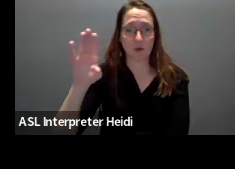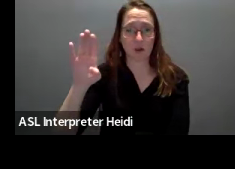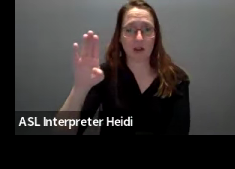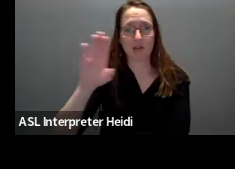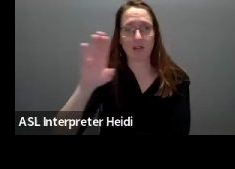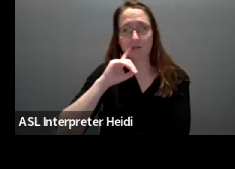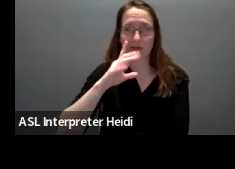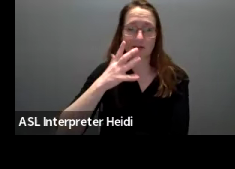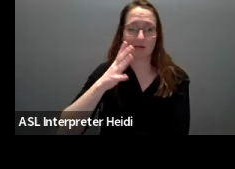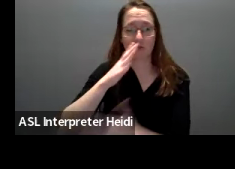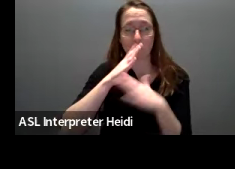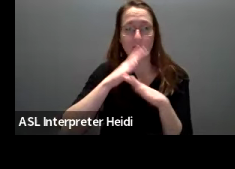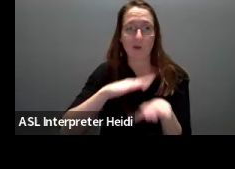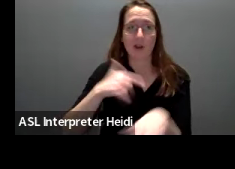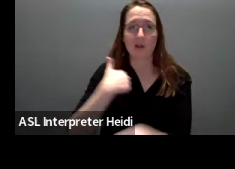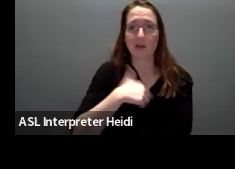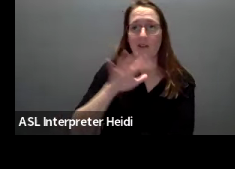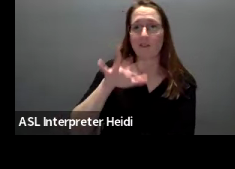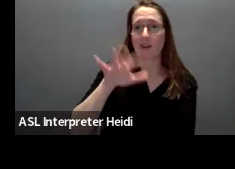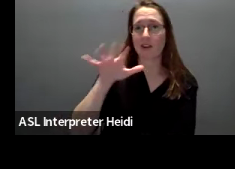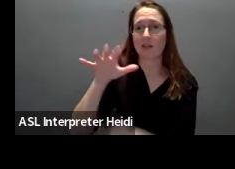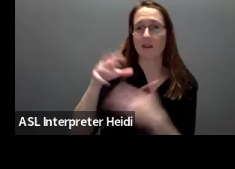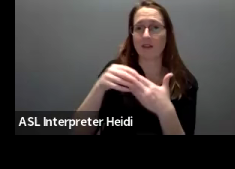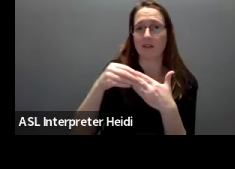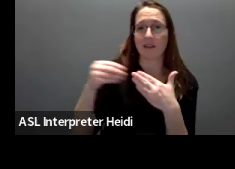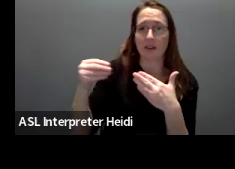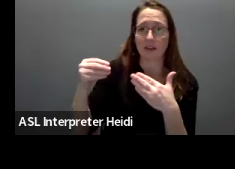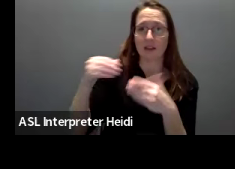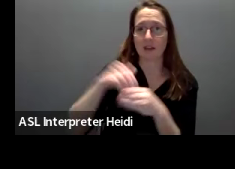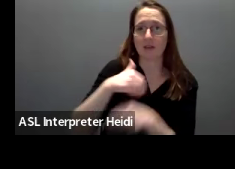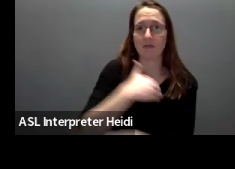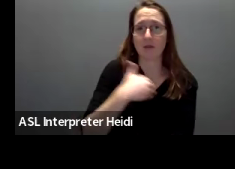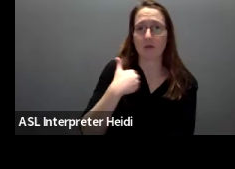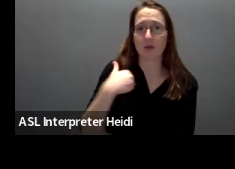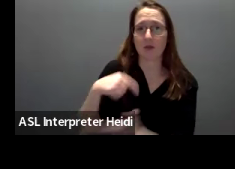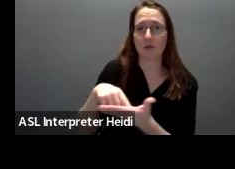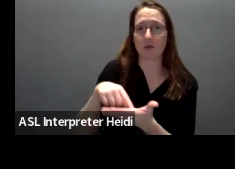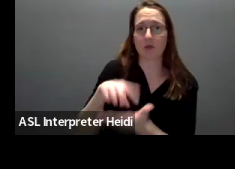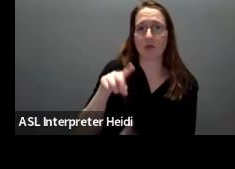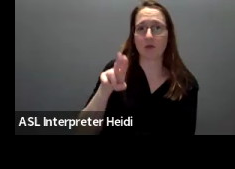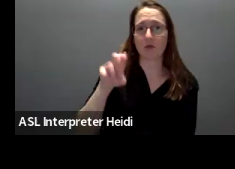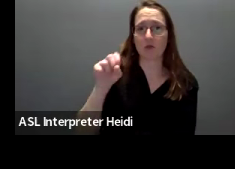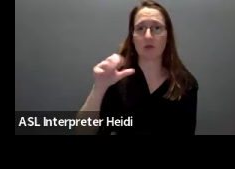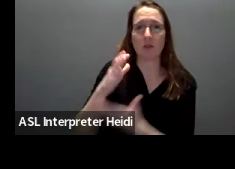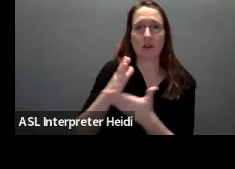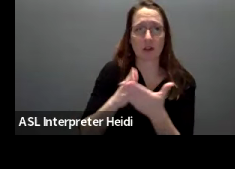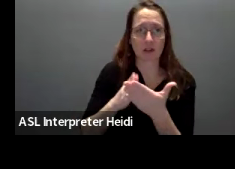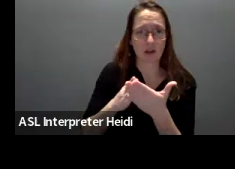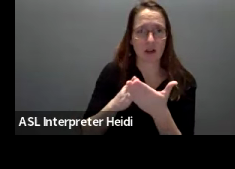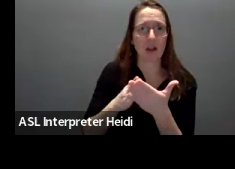of quiet. We had $55 in membership dues and some related